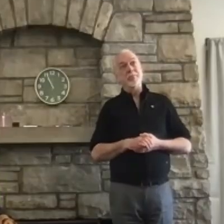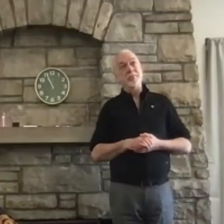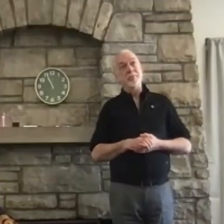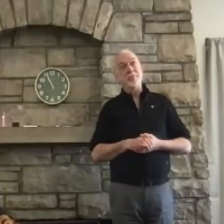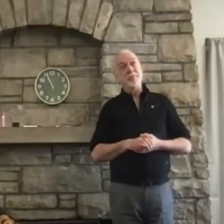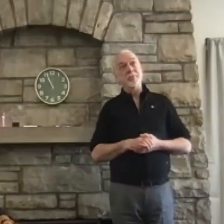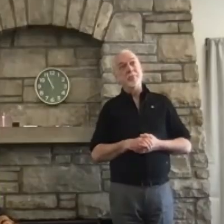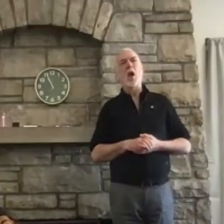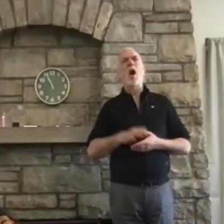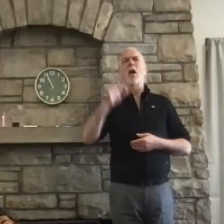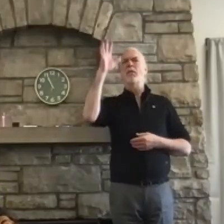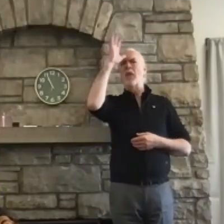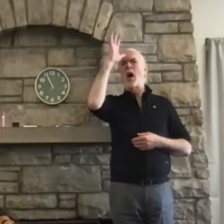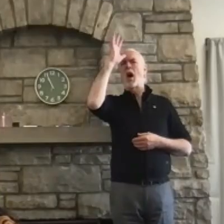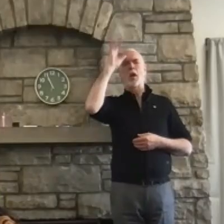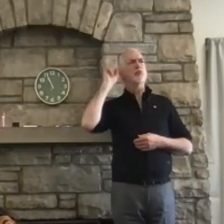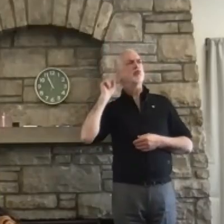to Boston